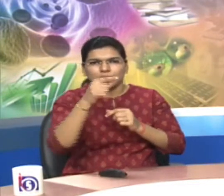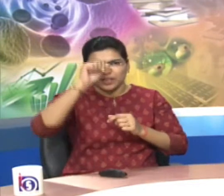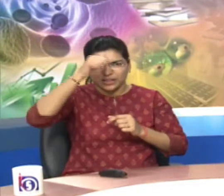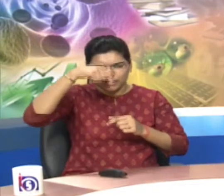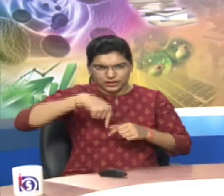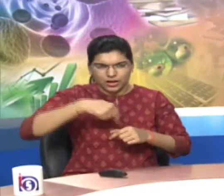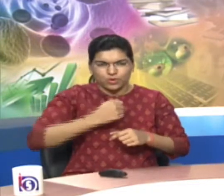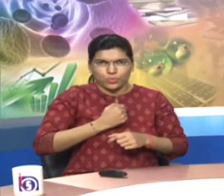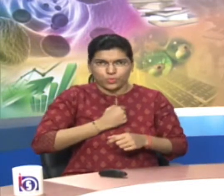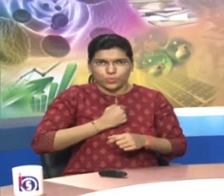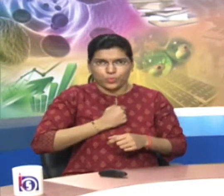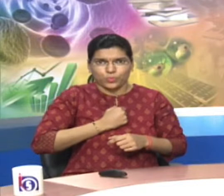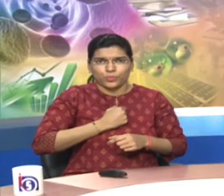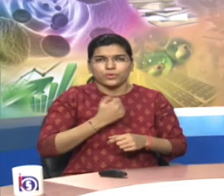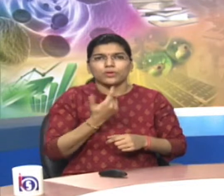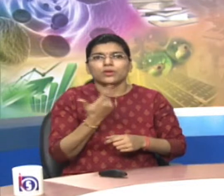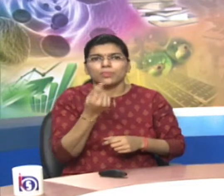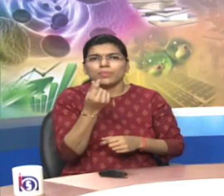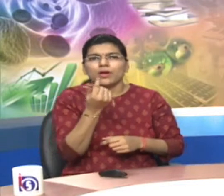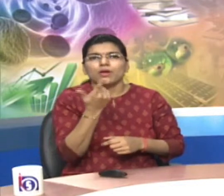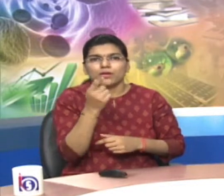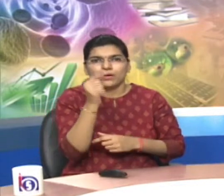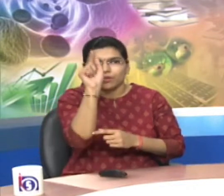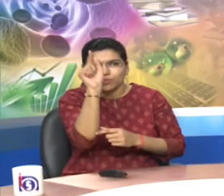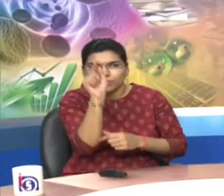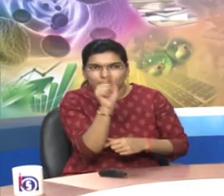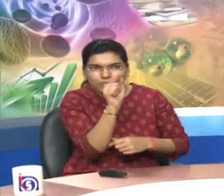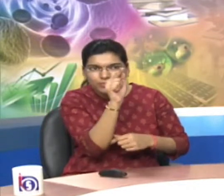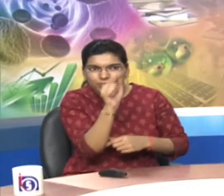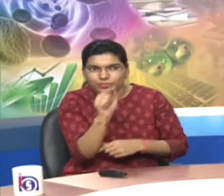The third number you can see is a counting number.